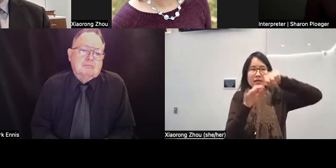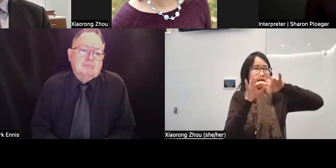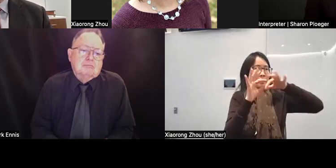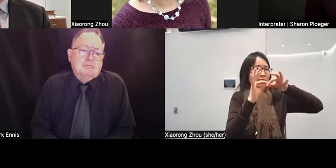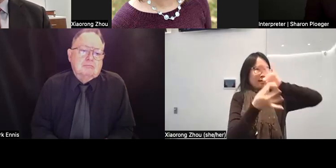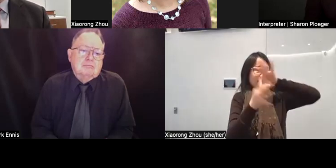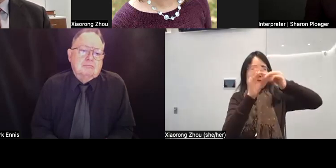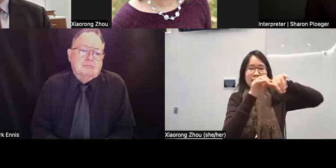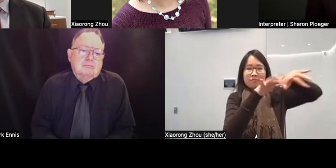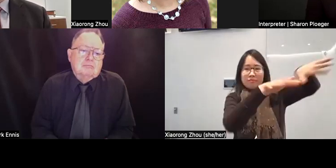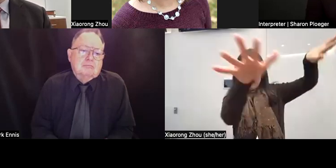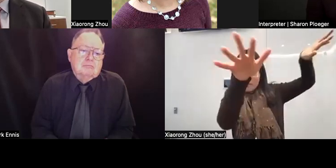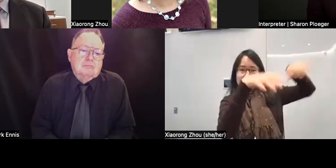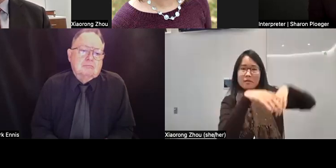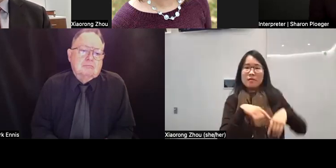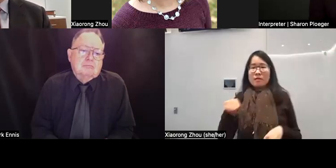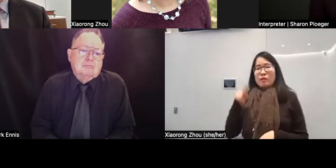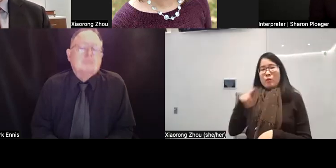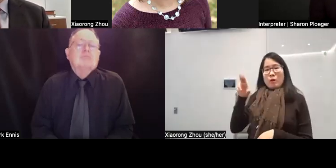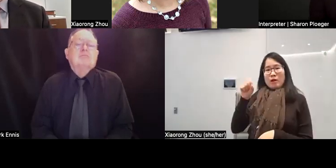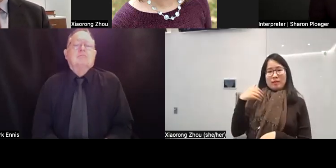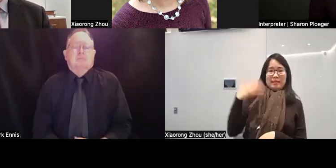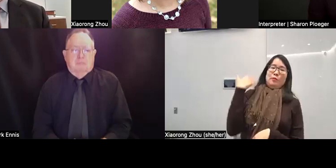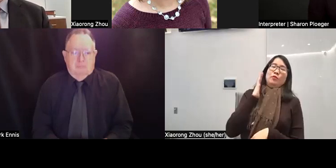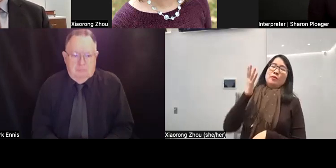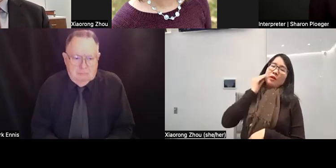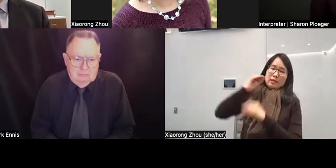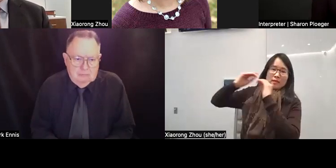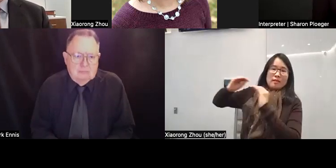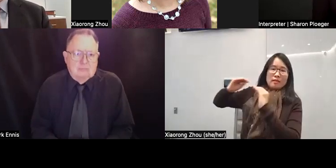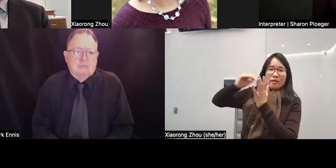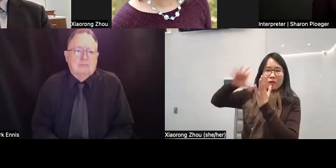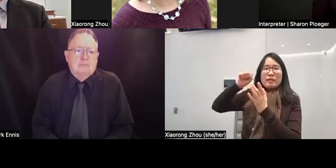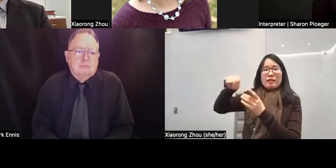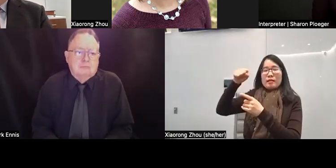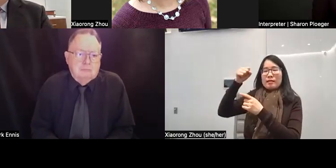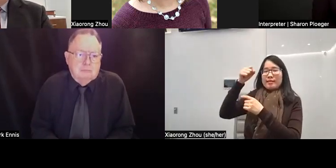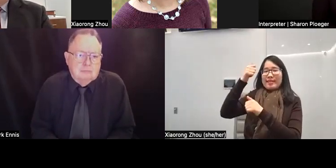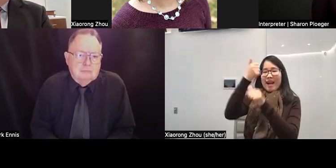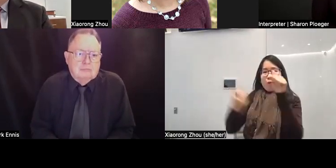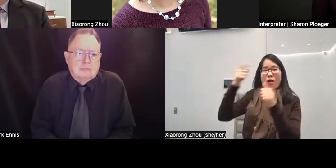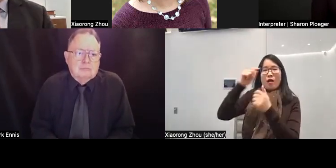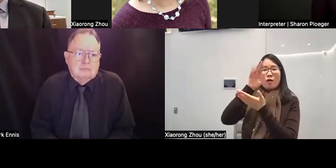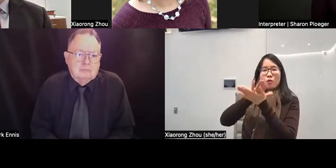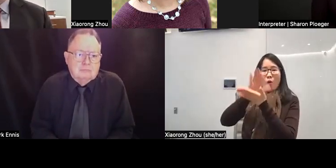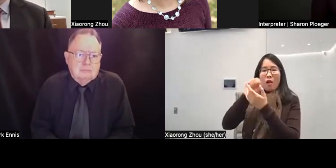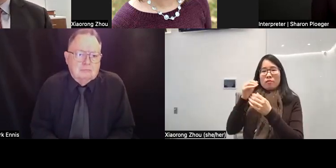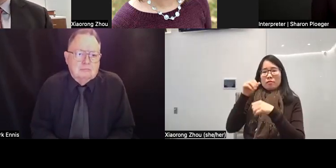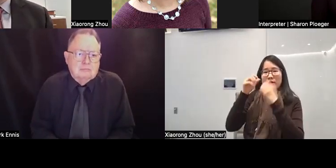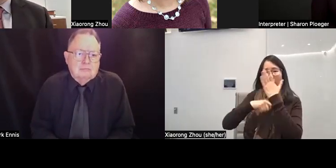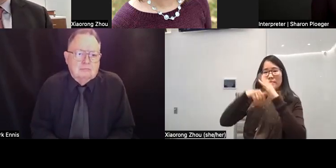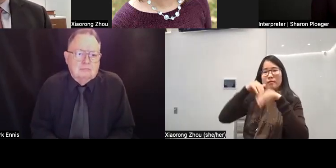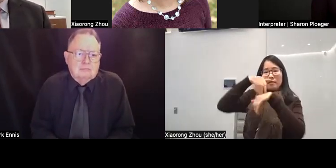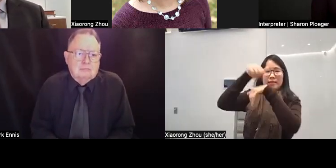different flyers and brochures that are being sent out amongst in the country. However, in America,